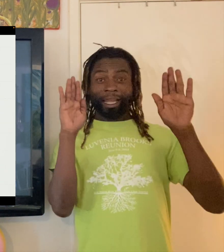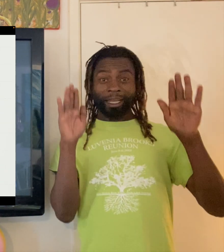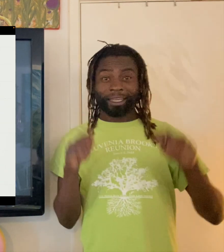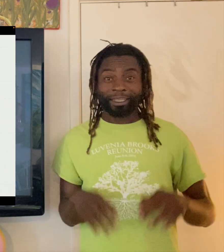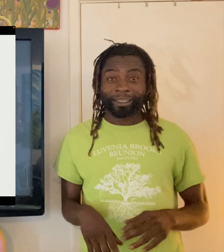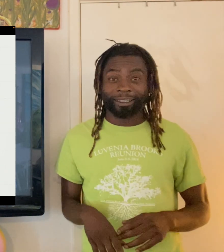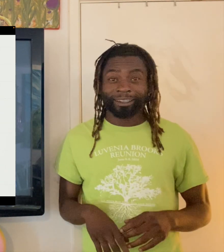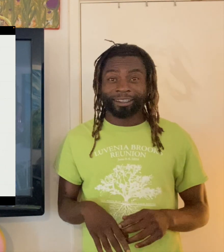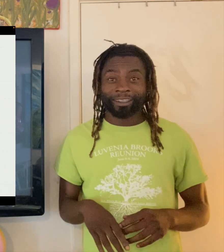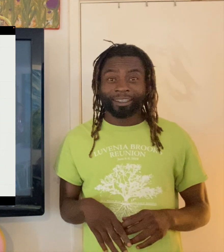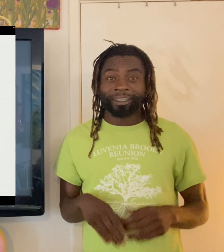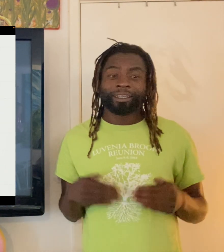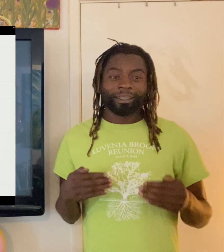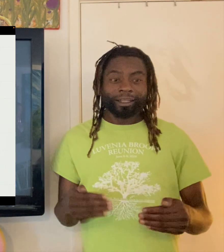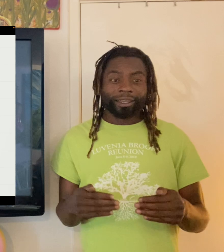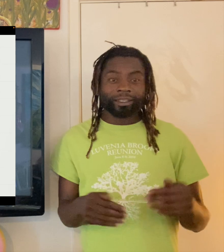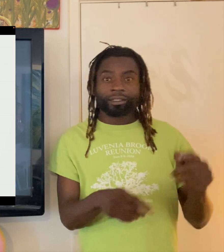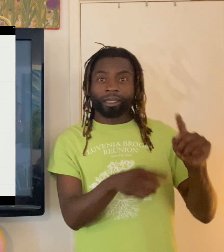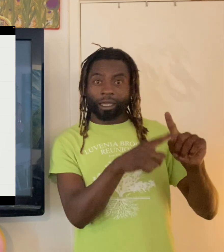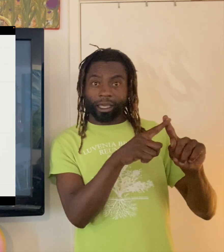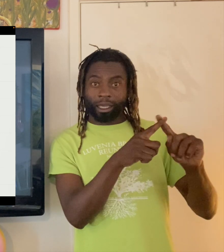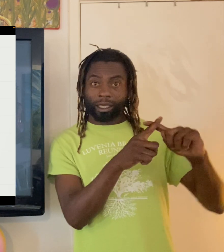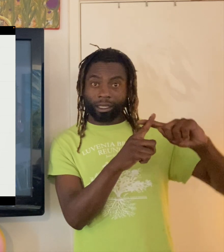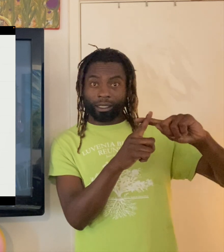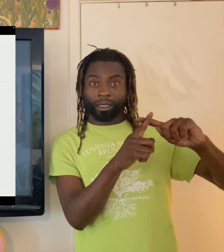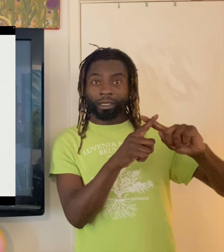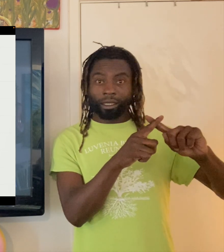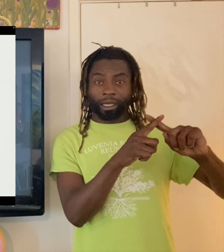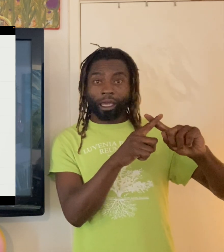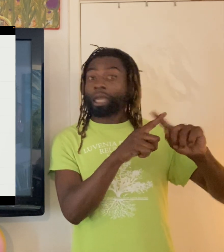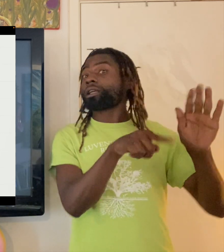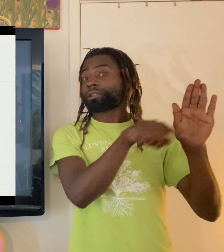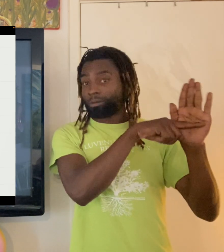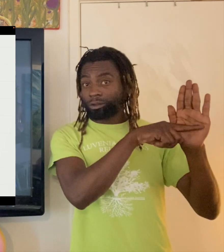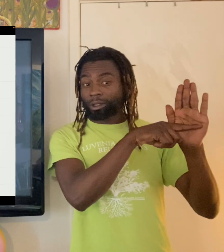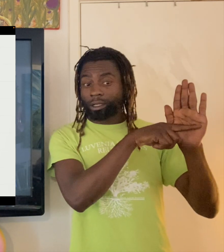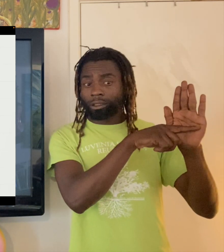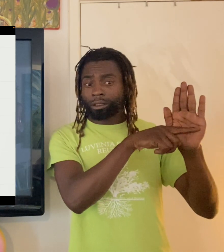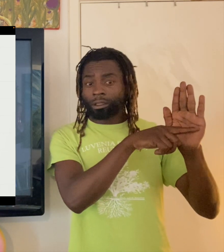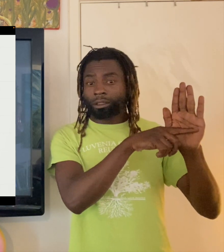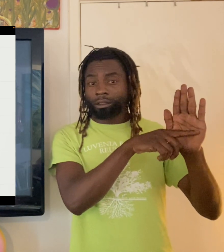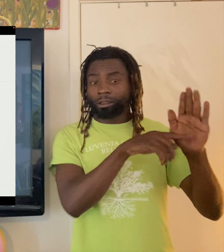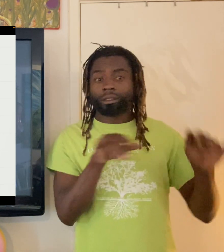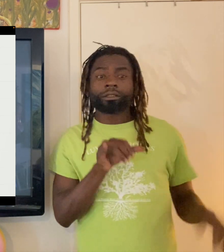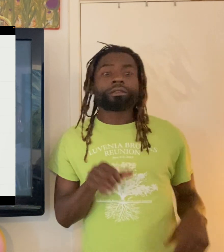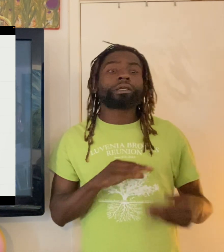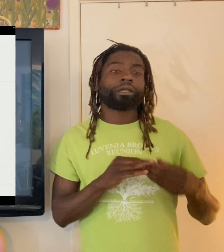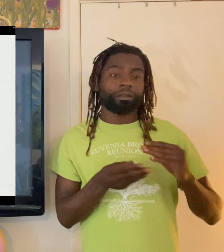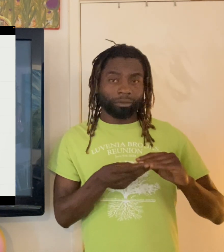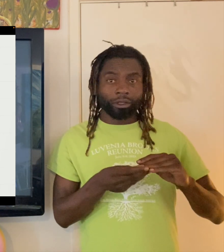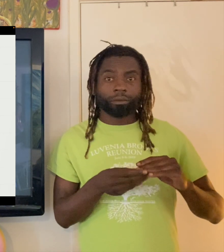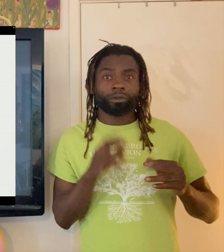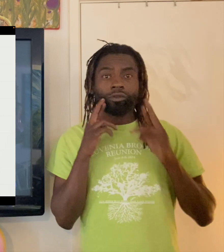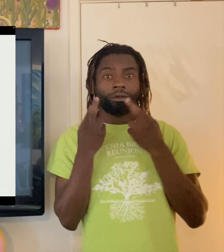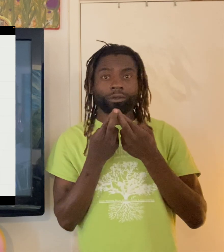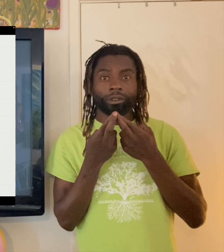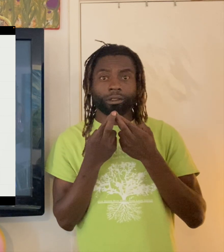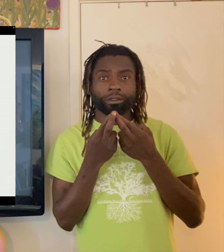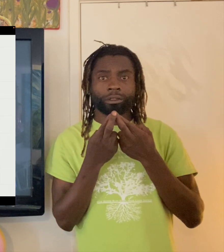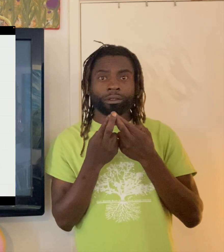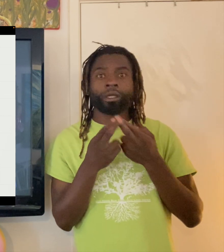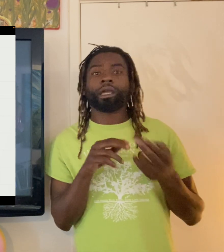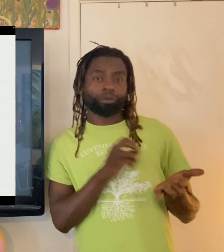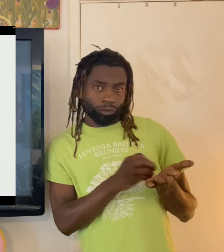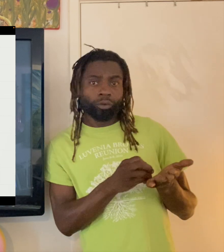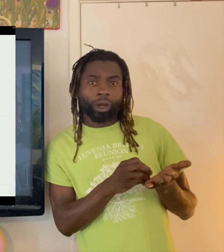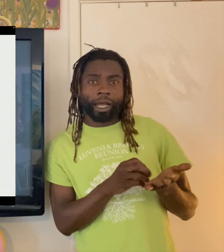great. So, let's add and subtract the same number of donuts with sloth, but this time also write the numbers and